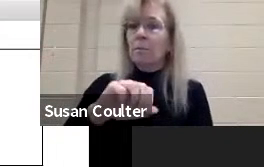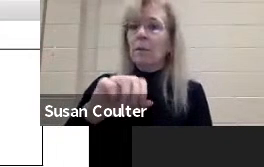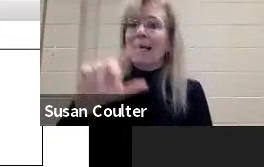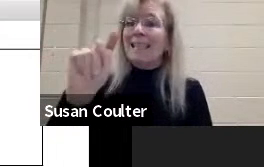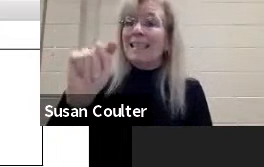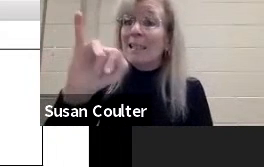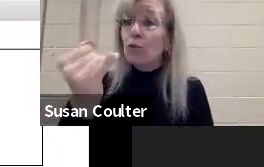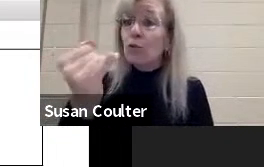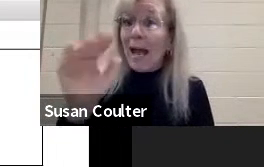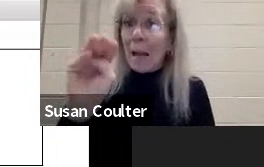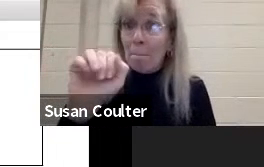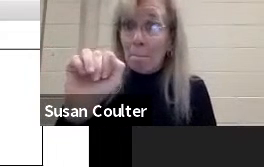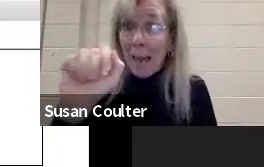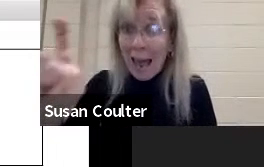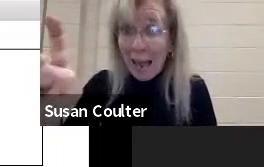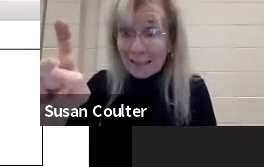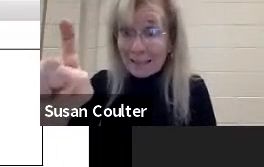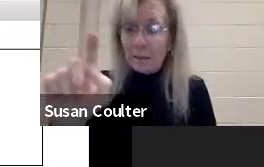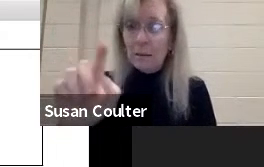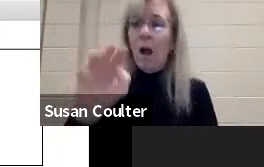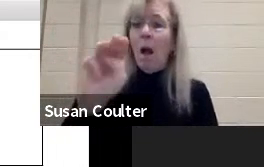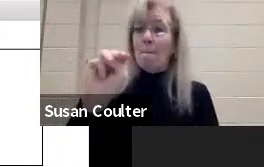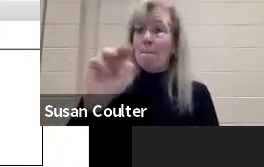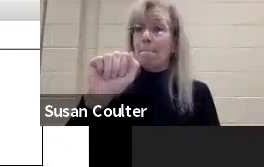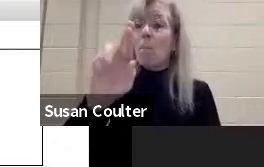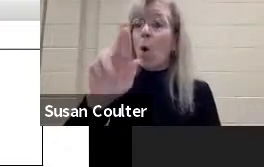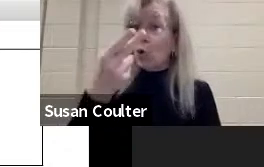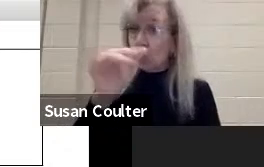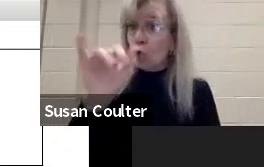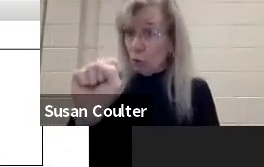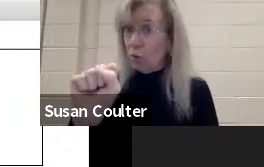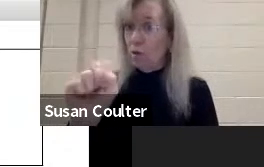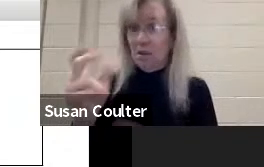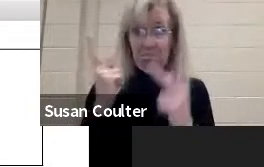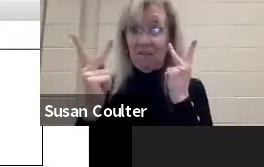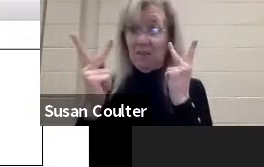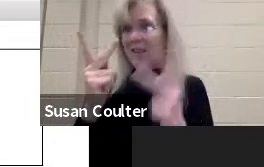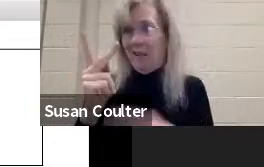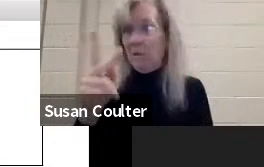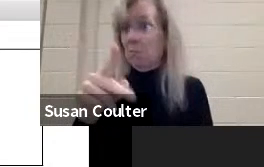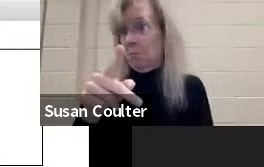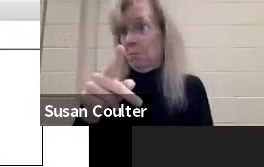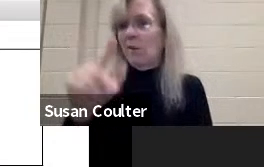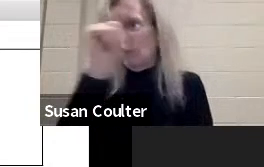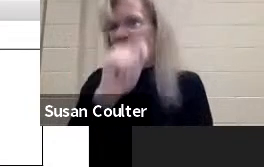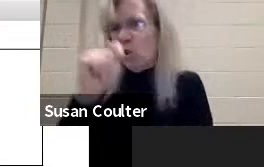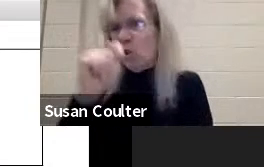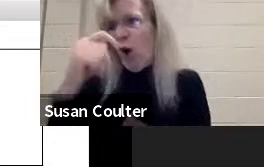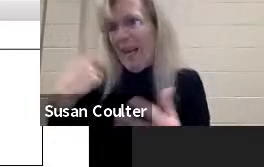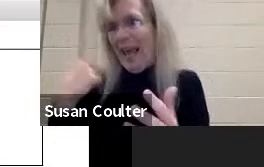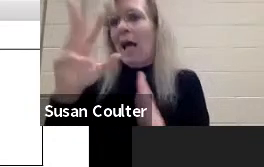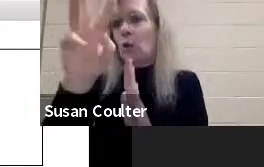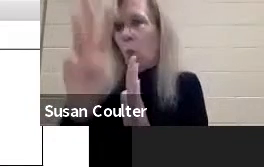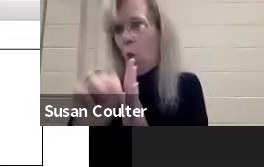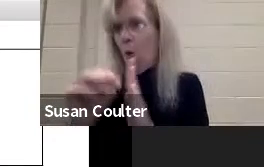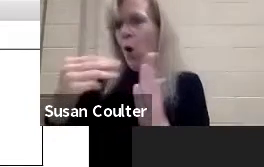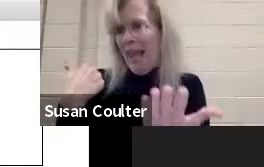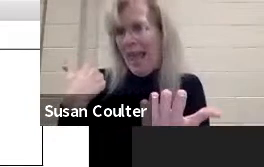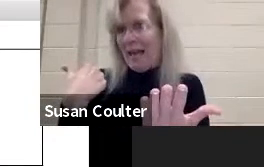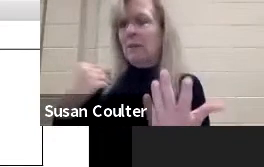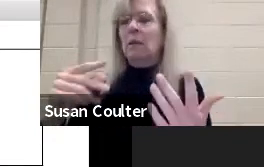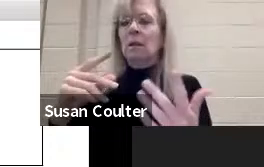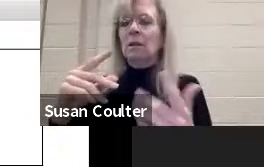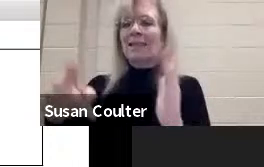Ross, TJ Maxx, Marshalls. I've seen. I think Target has,